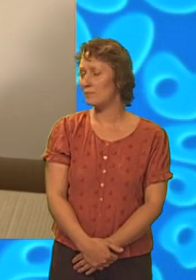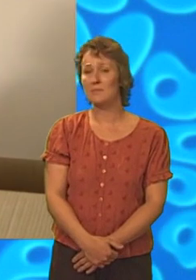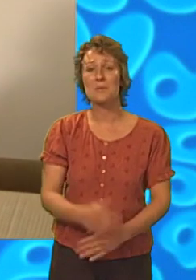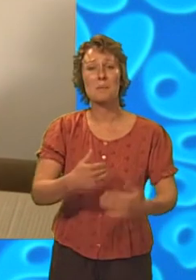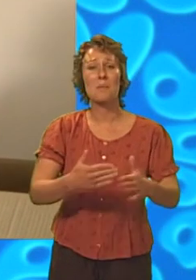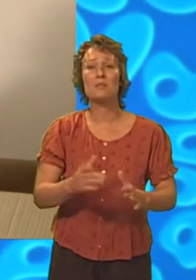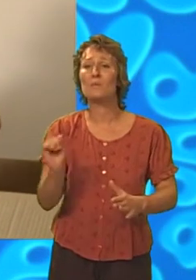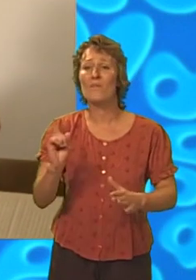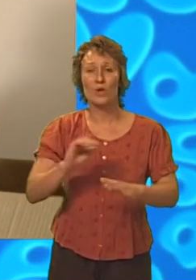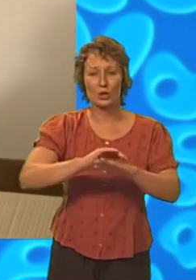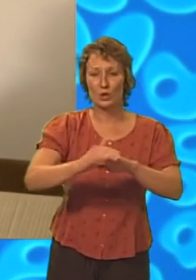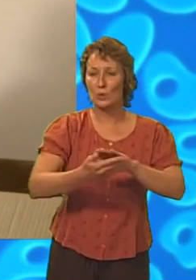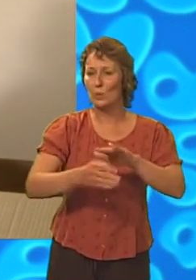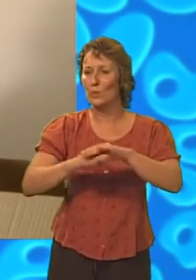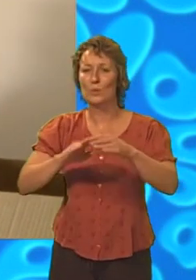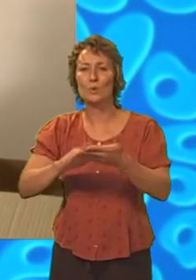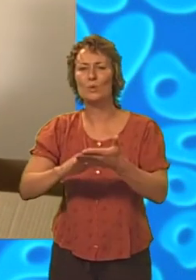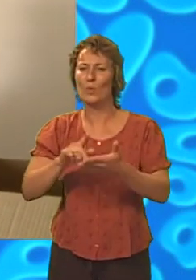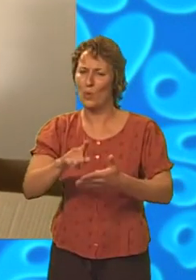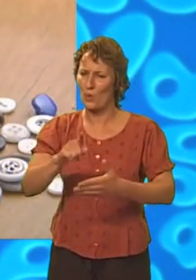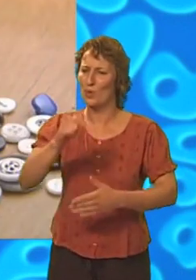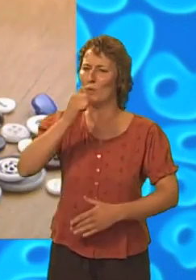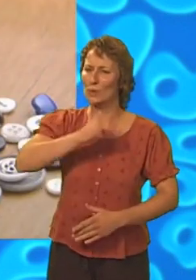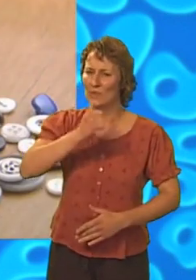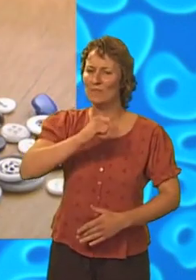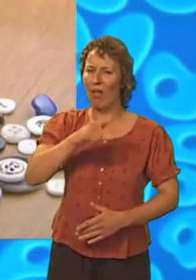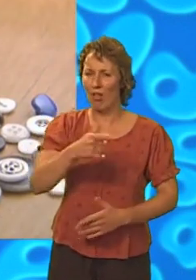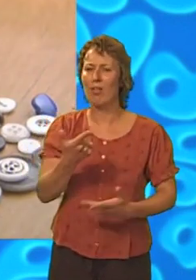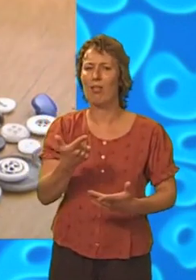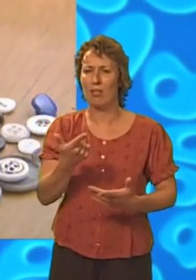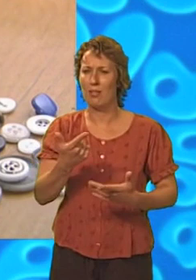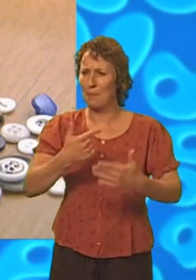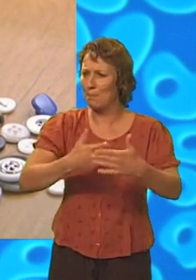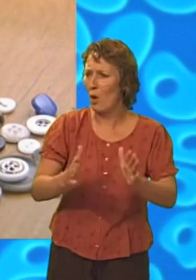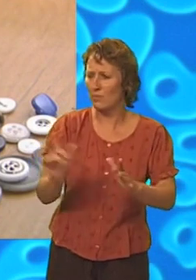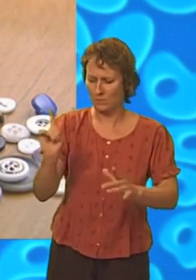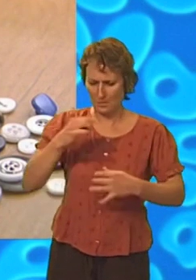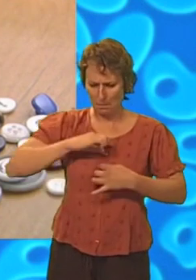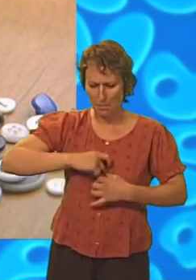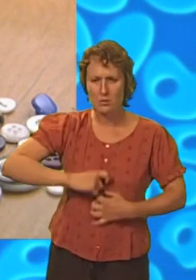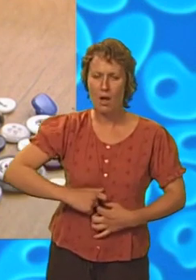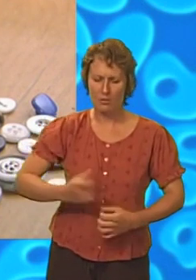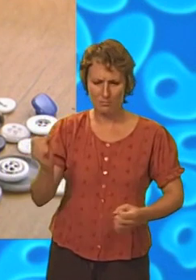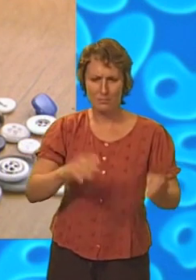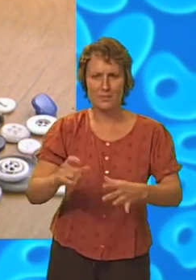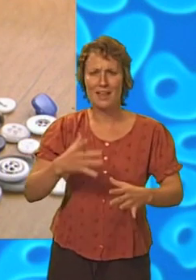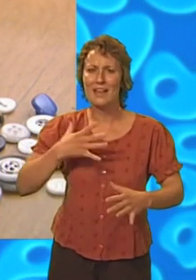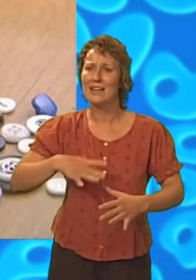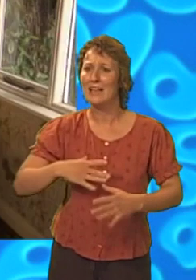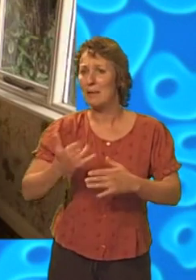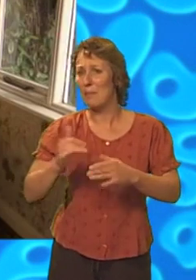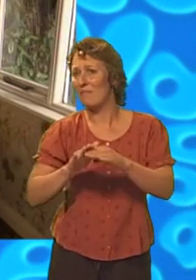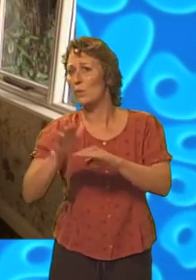Boxes for shoes, now they're very useful. Boxes for buttons, we'll need them one